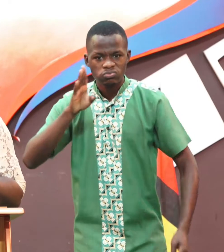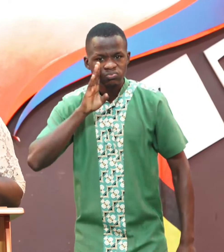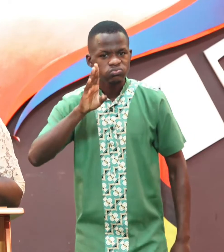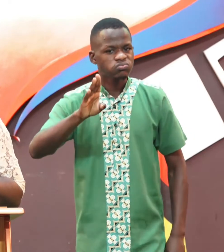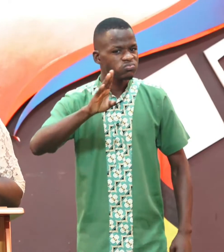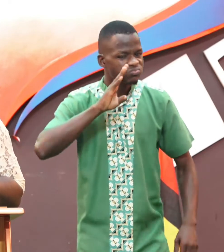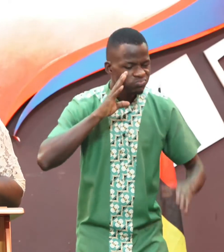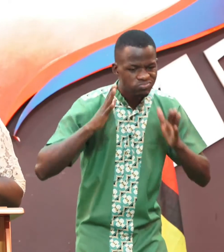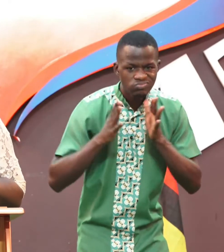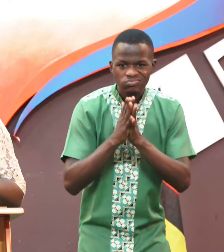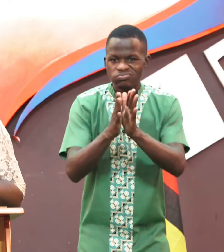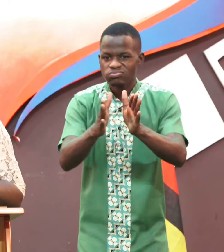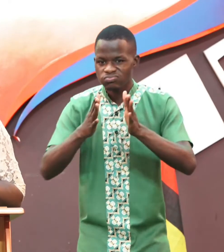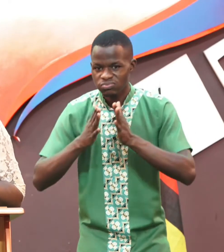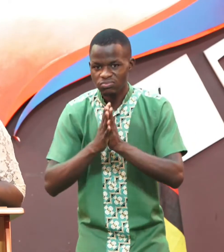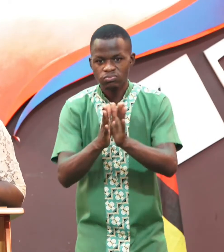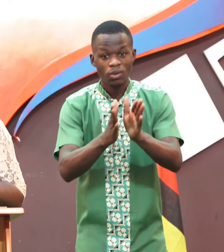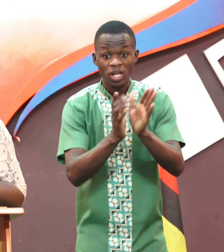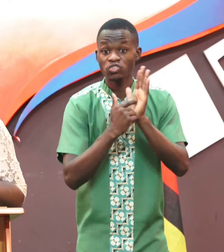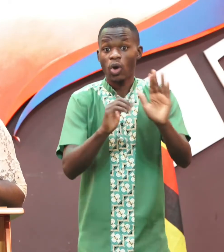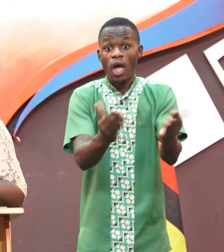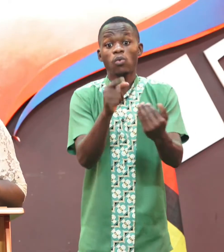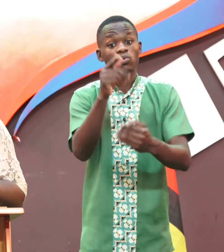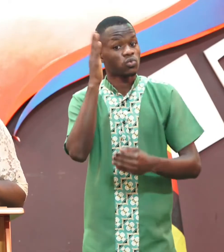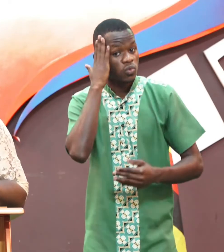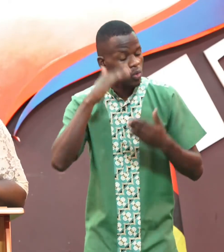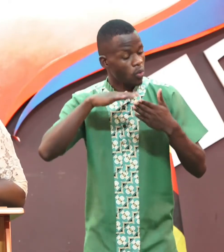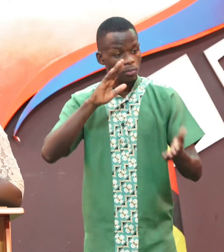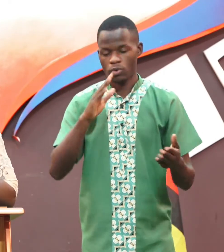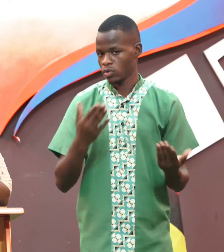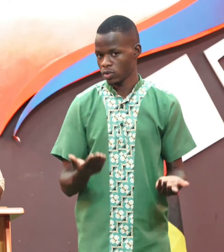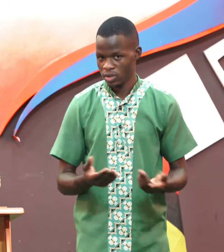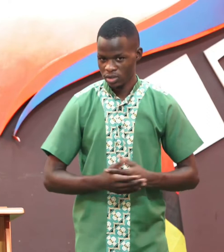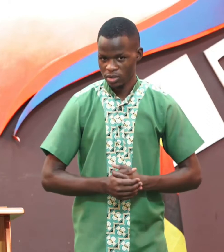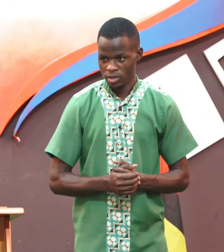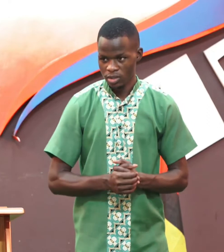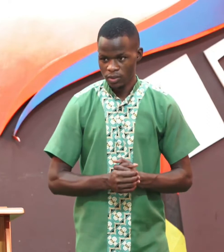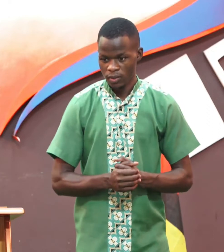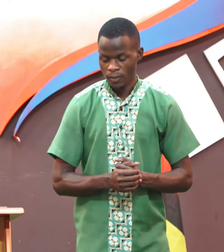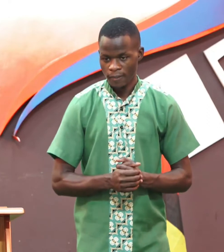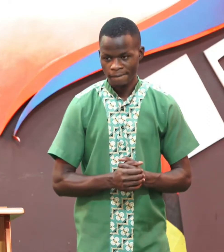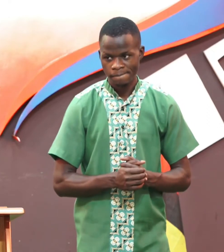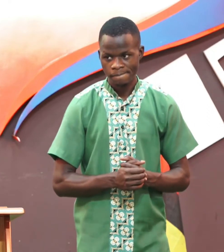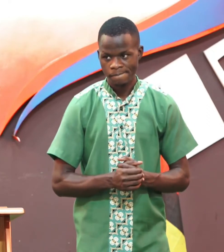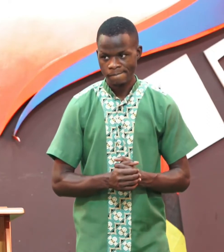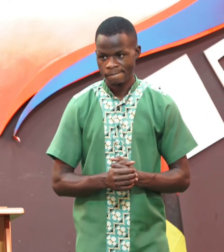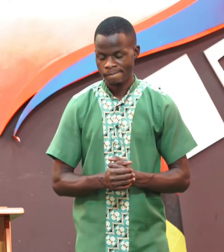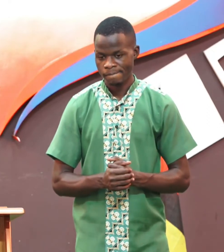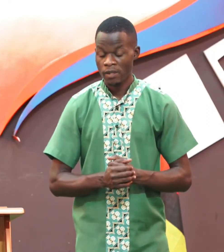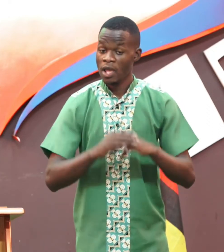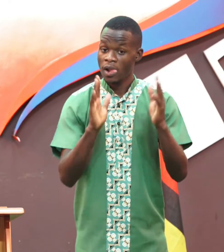ground. Whenever anything happens to us, we speak a lot. We have a lot to say about it and we show our knowledge about